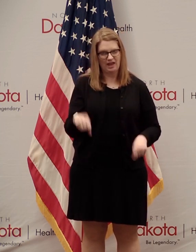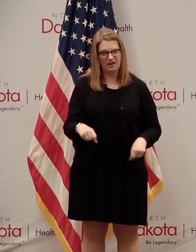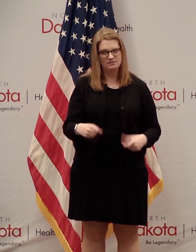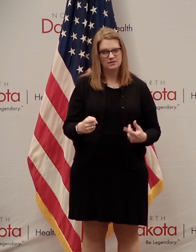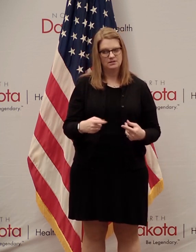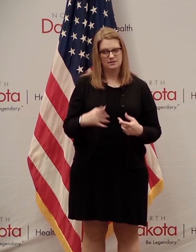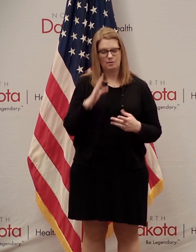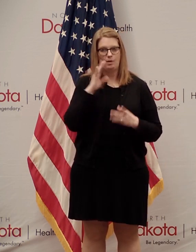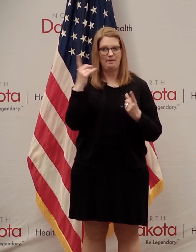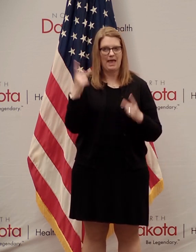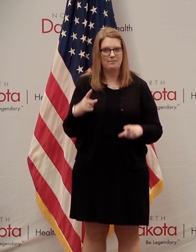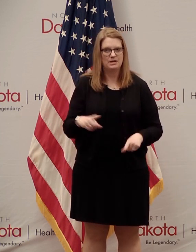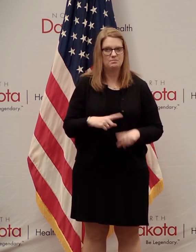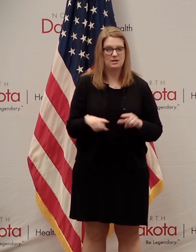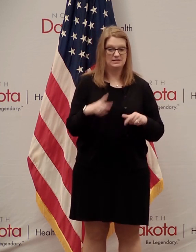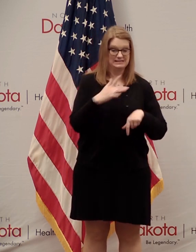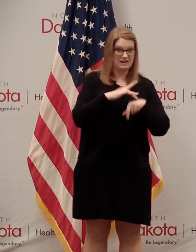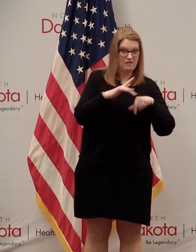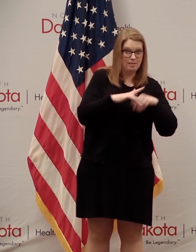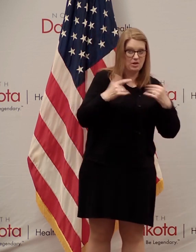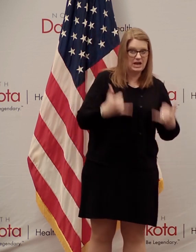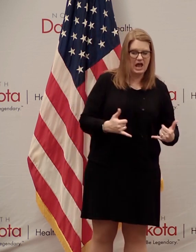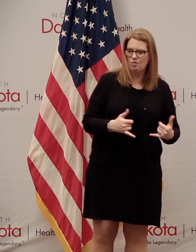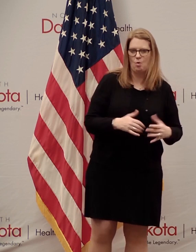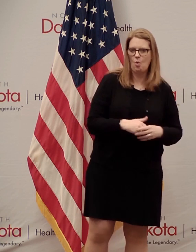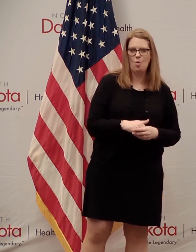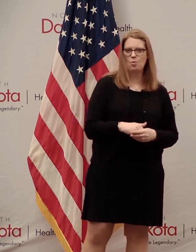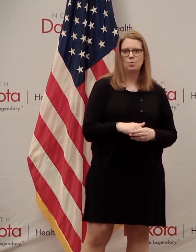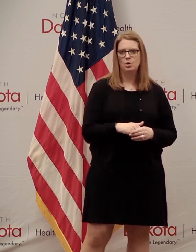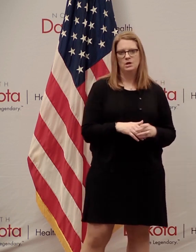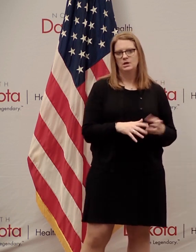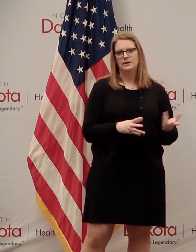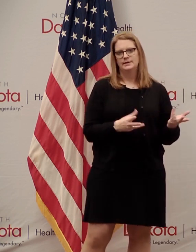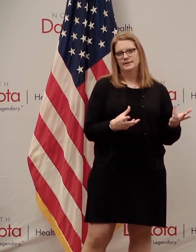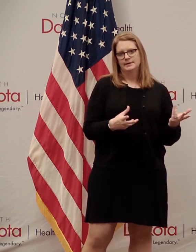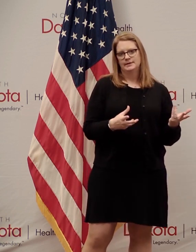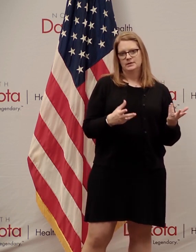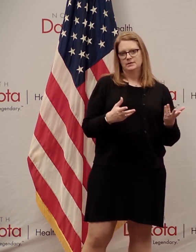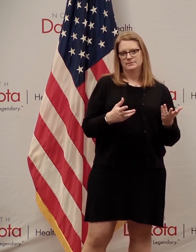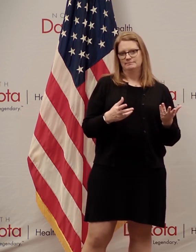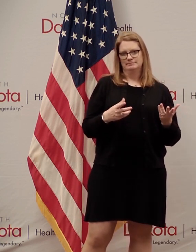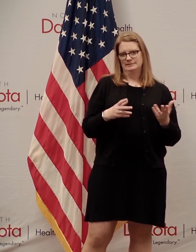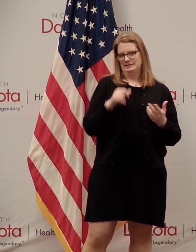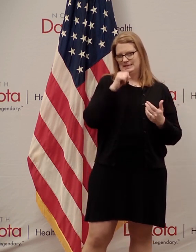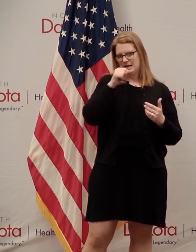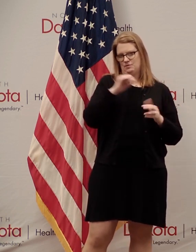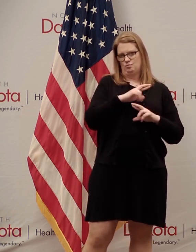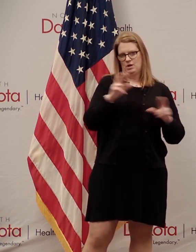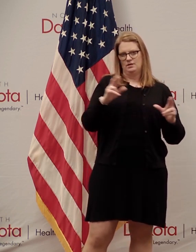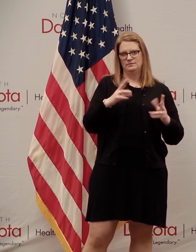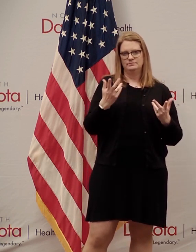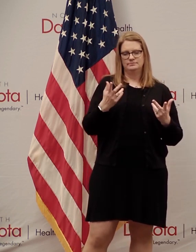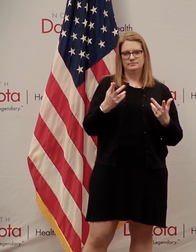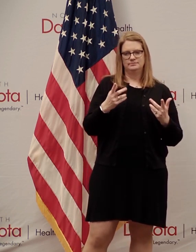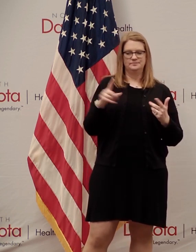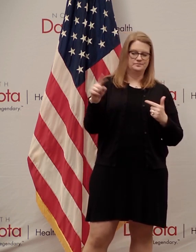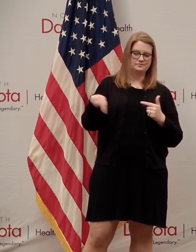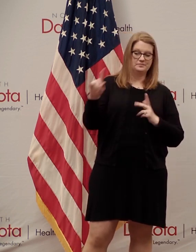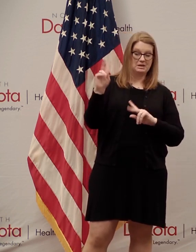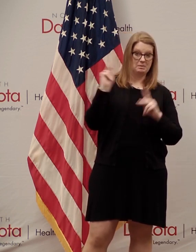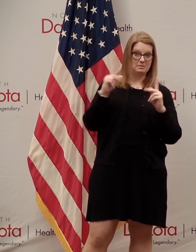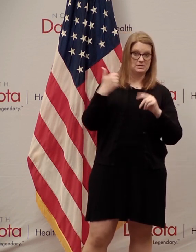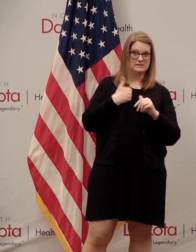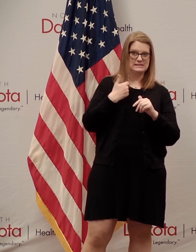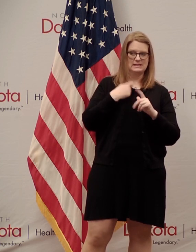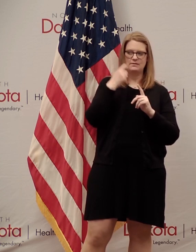coming. But again, we're not quite at the take it at home, because again, the people that would be doing those self-swabbing